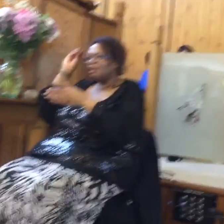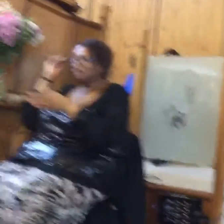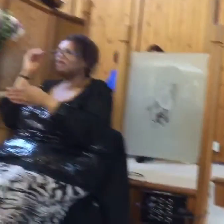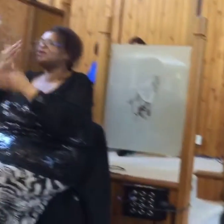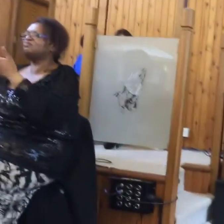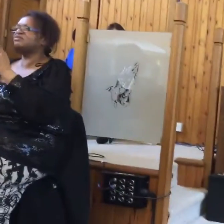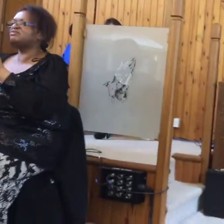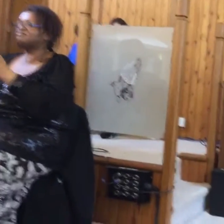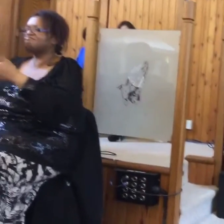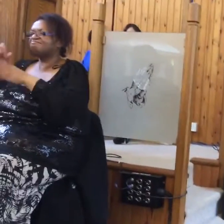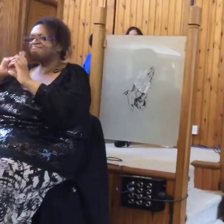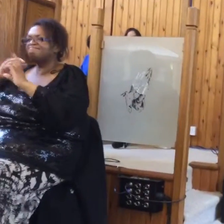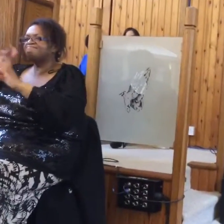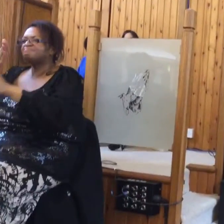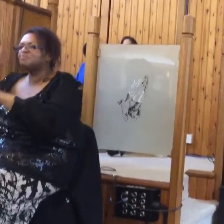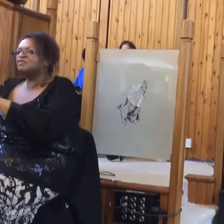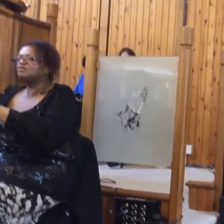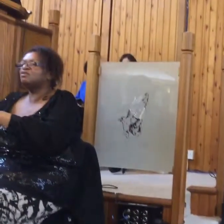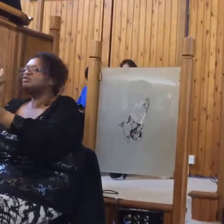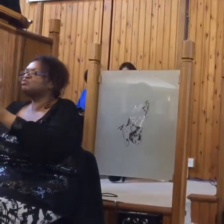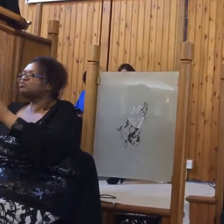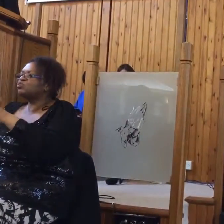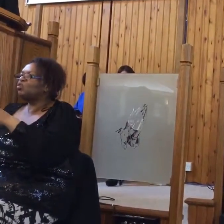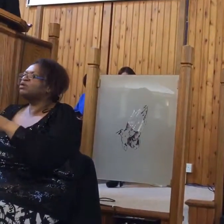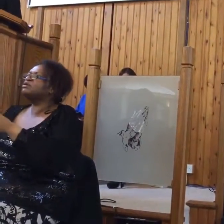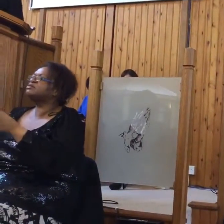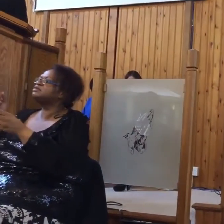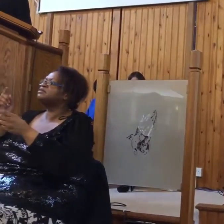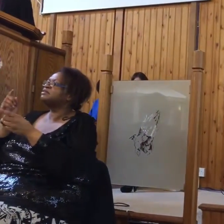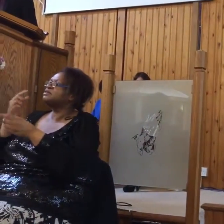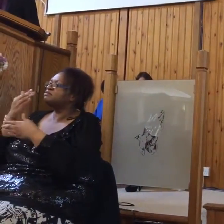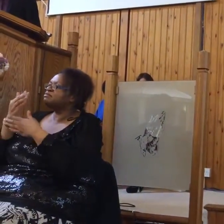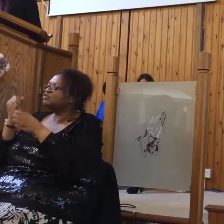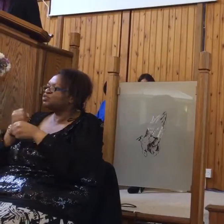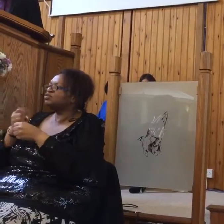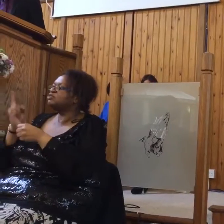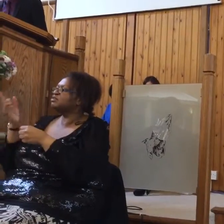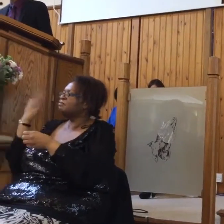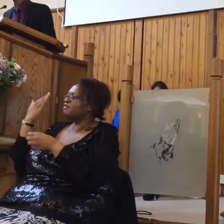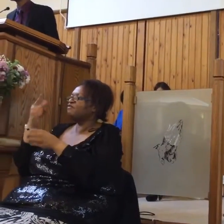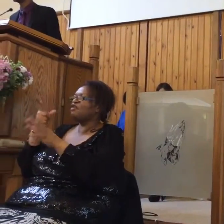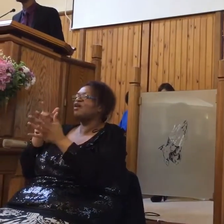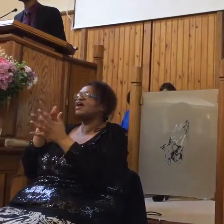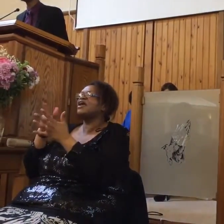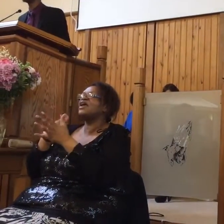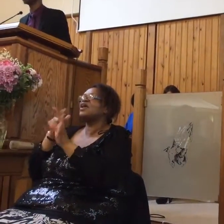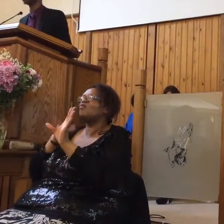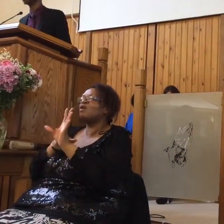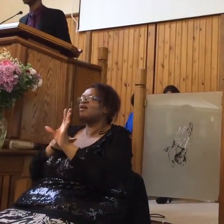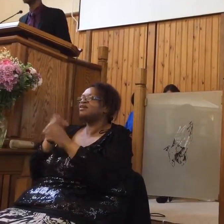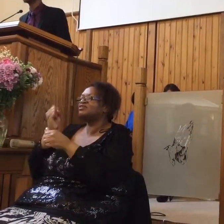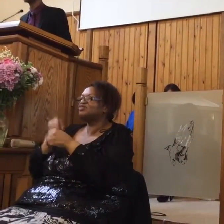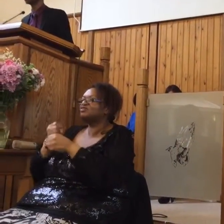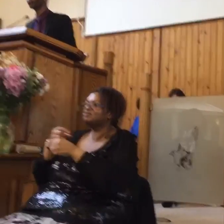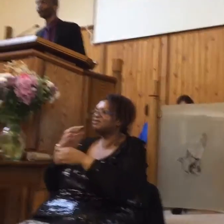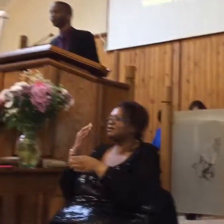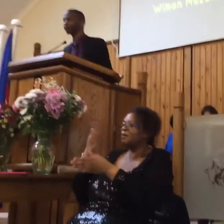AY, as we know it today, Adventist Youth, it wasn't called AY before. What was it called before? Does anyone know?